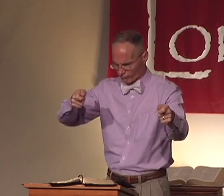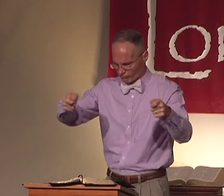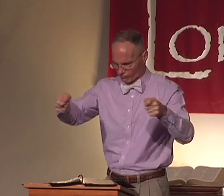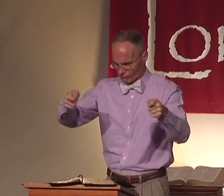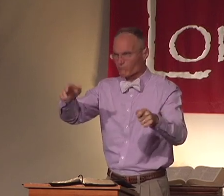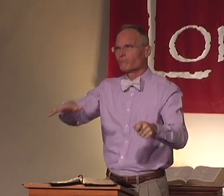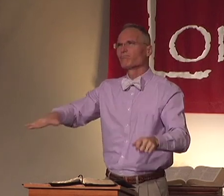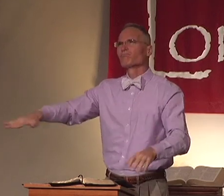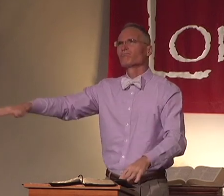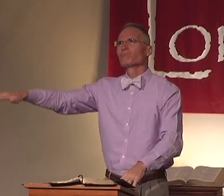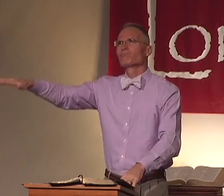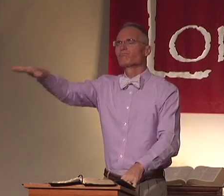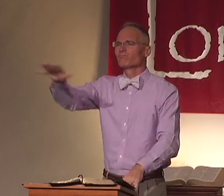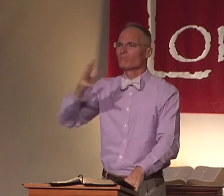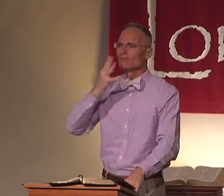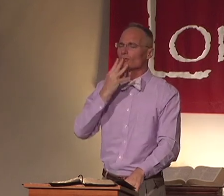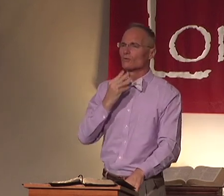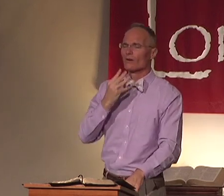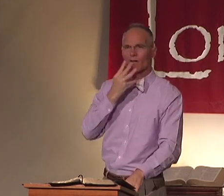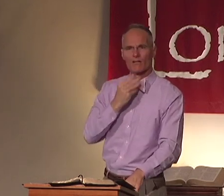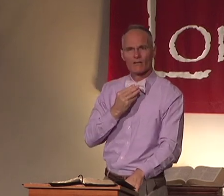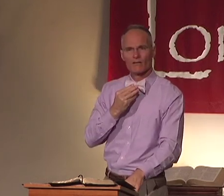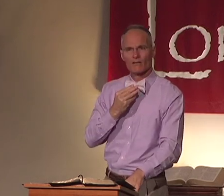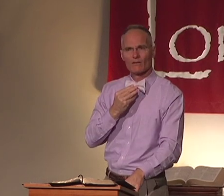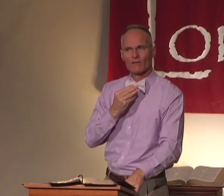and reign over Israel.